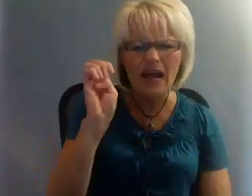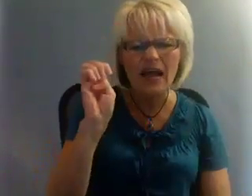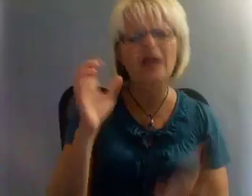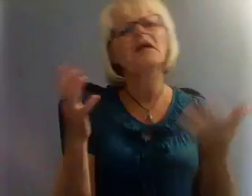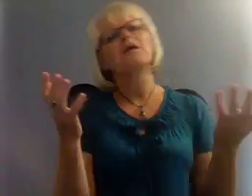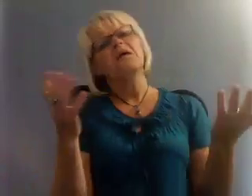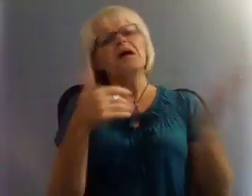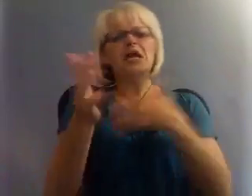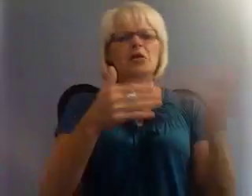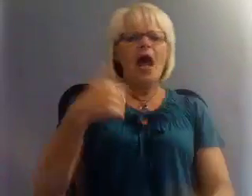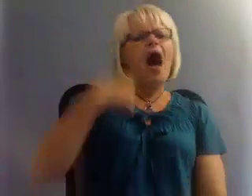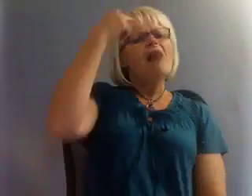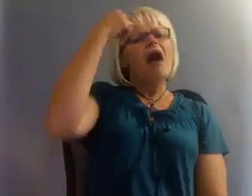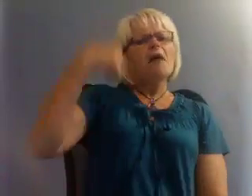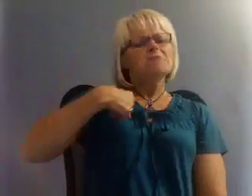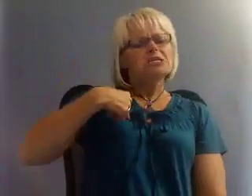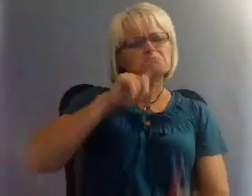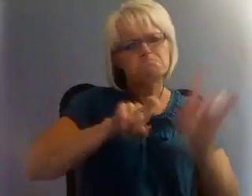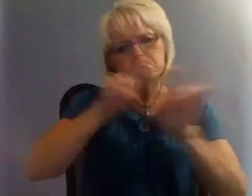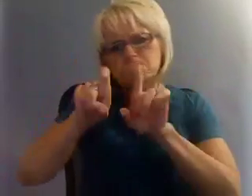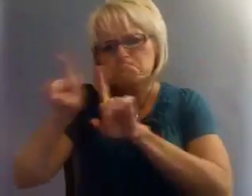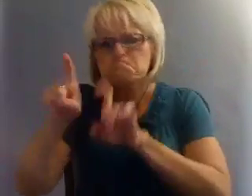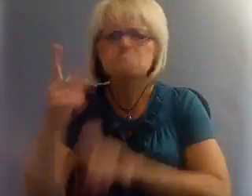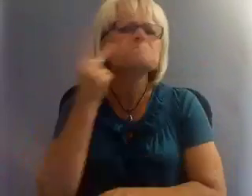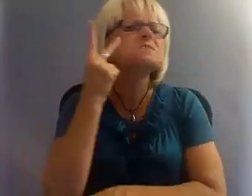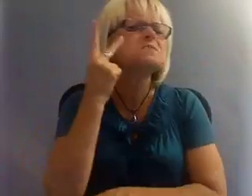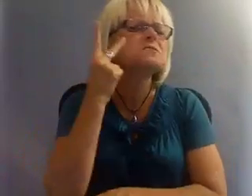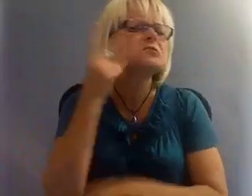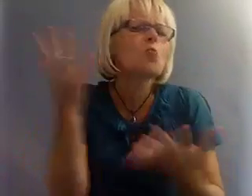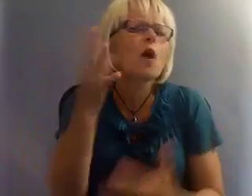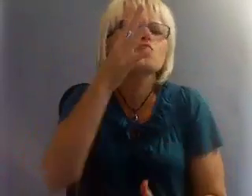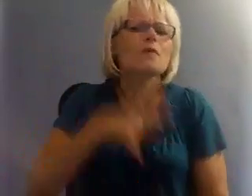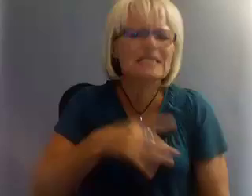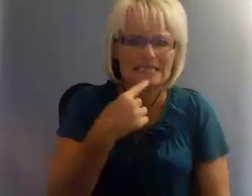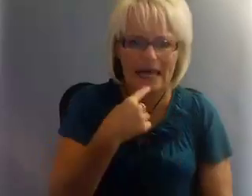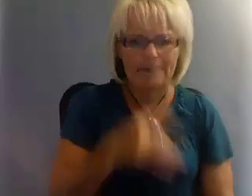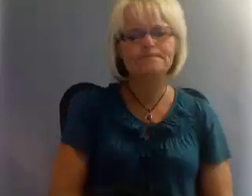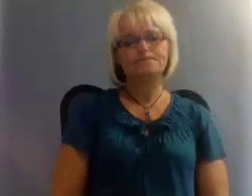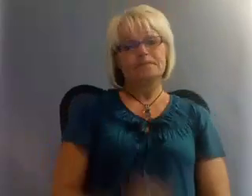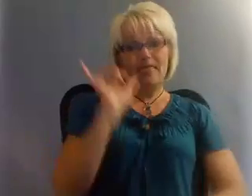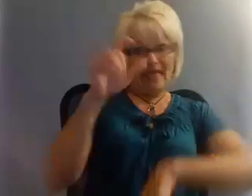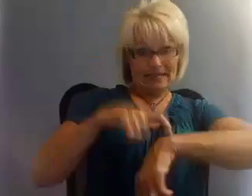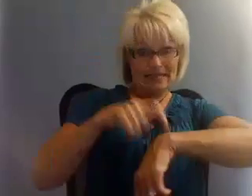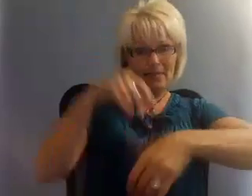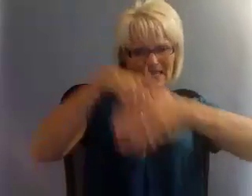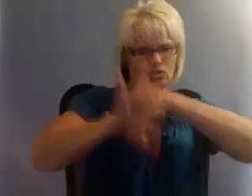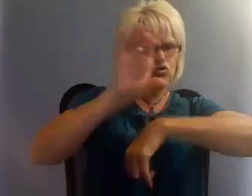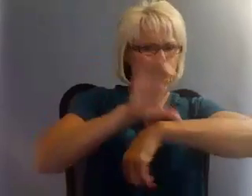time. I was one of several pastors at a large church there. And I before service started, I thought, I'm going to ask some ladies, because this can't possibly be right. So I quickly came up to